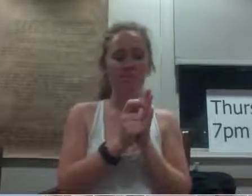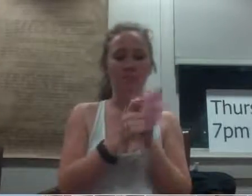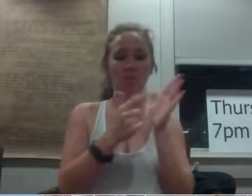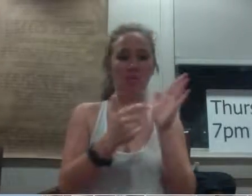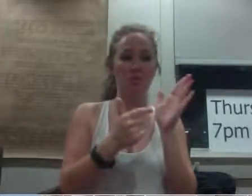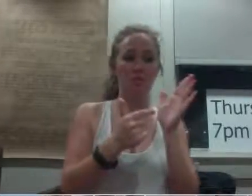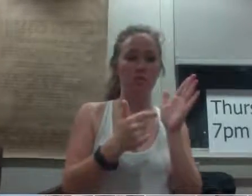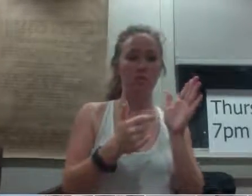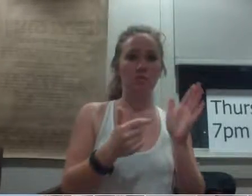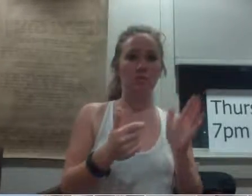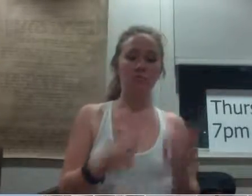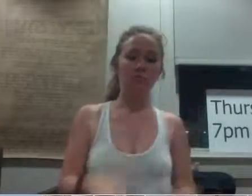In all different times.